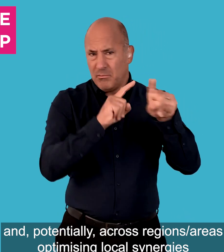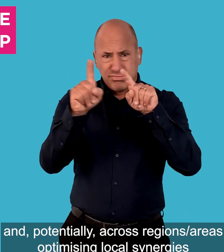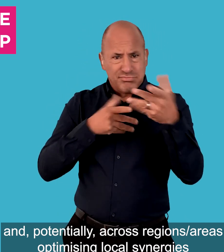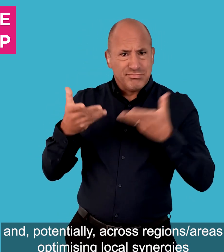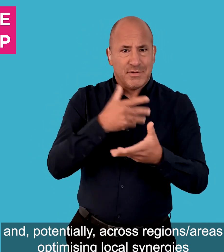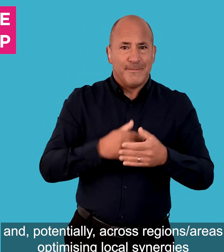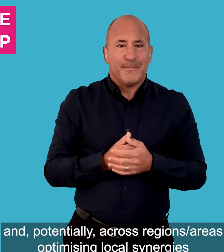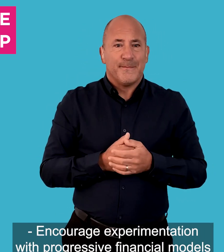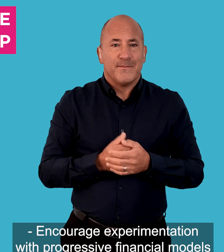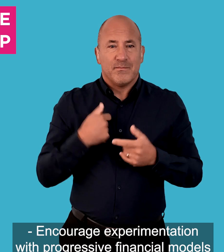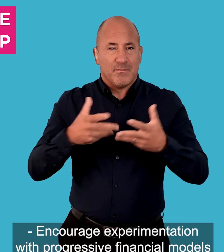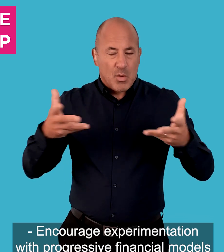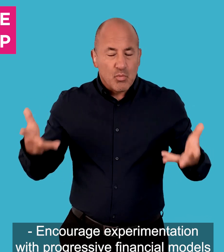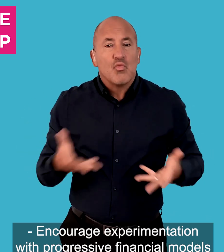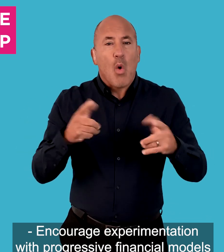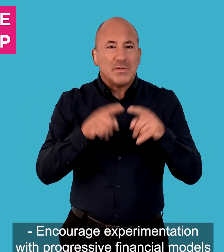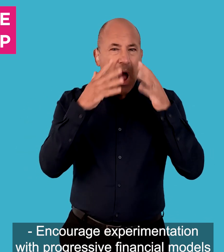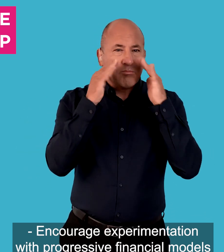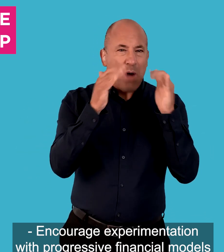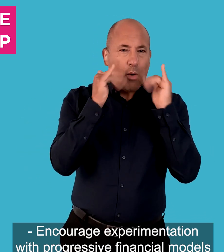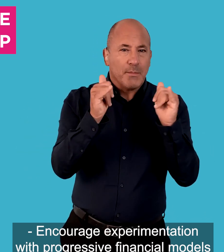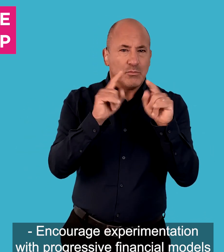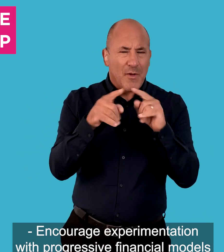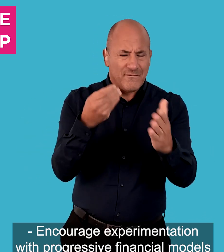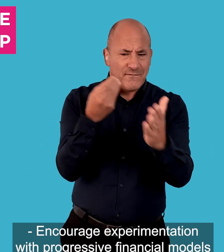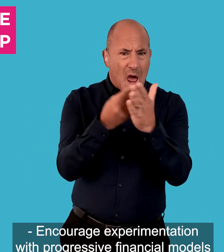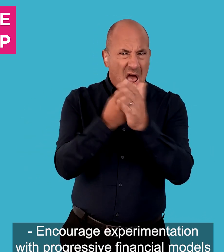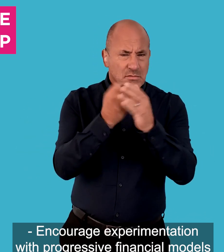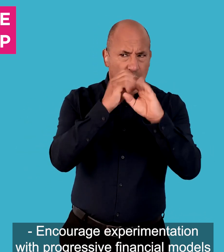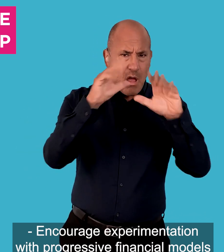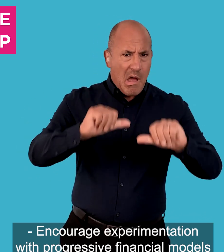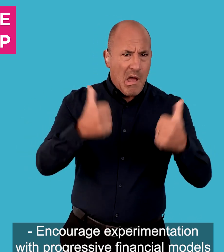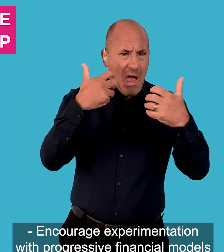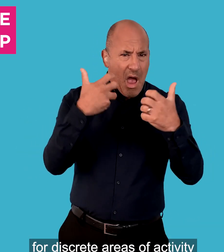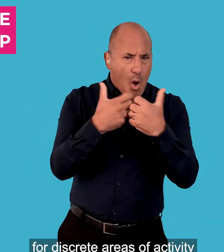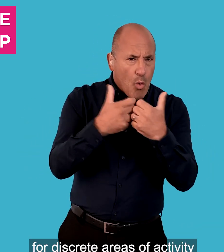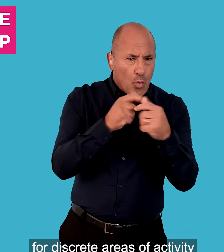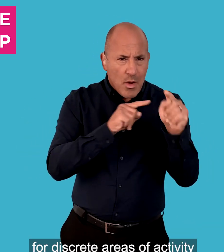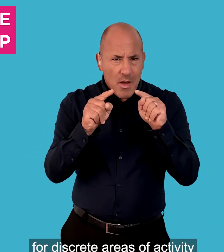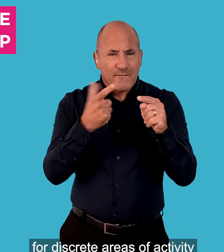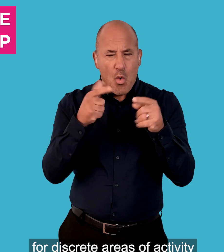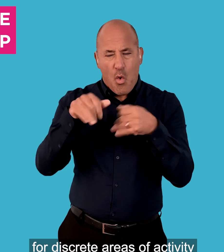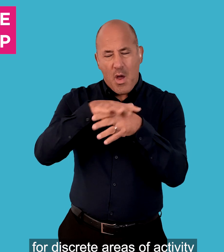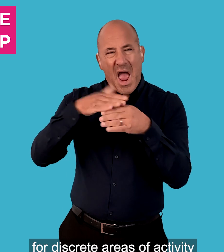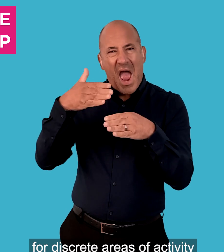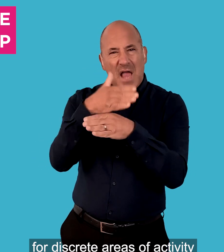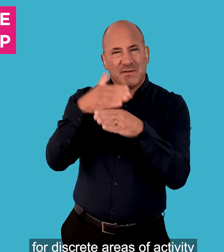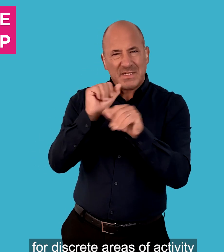optimising local synergies. Encourage experimentation with progressive financial models for discrete areas